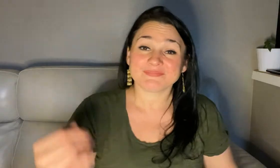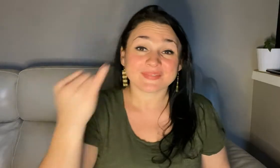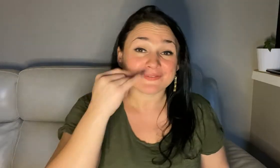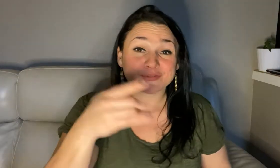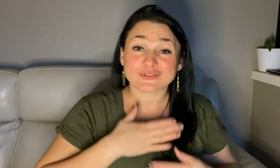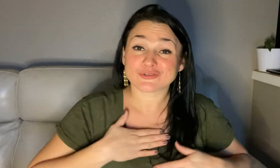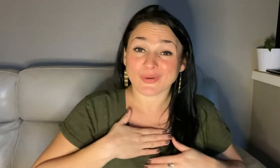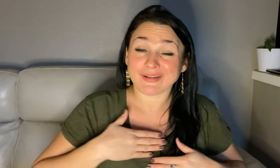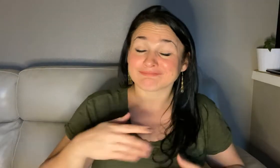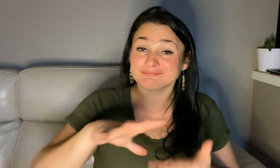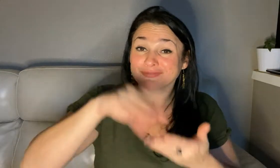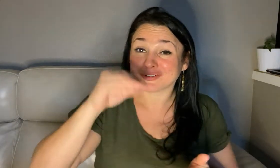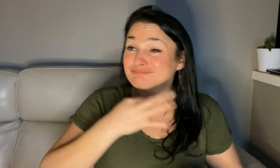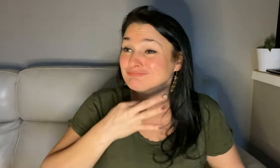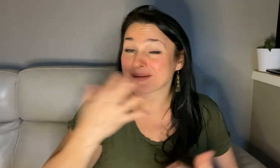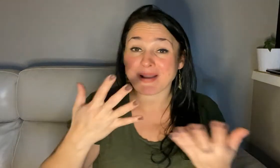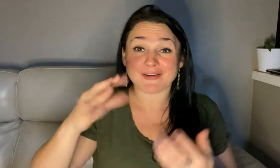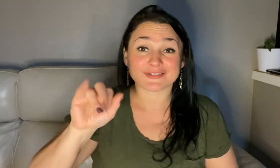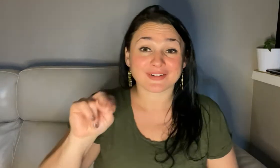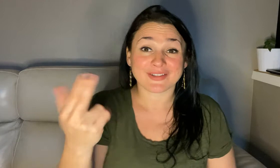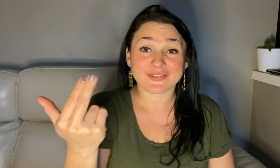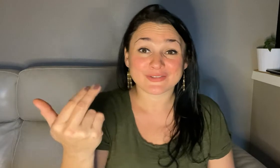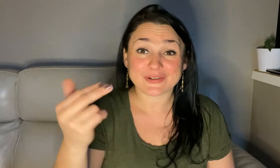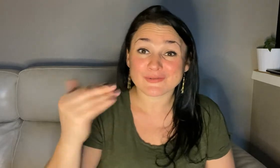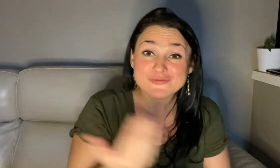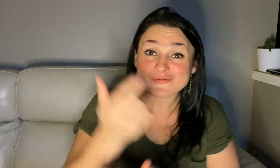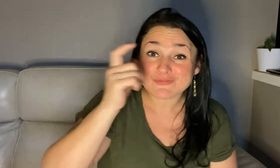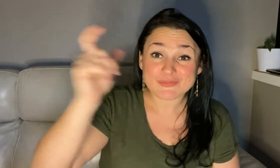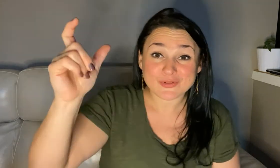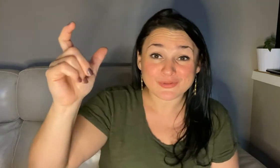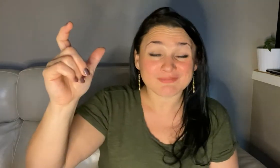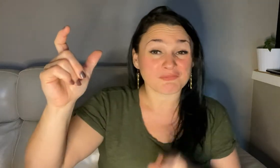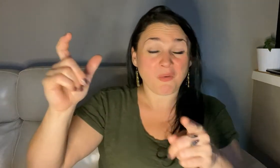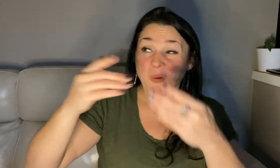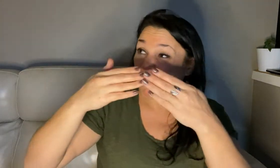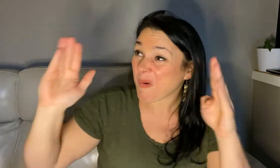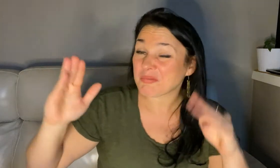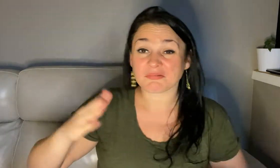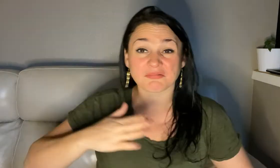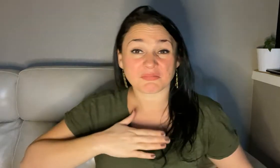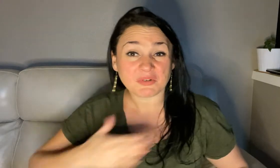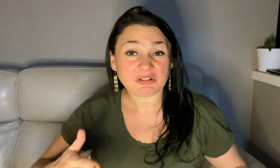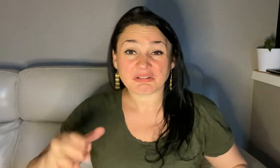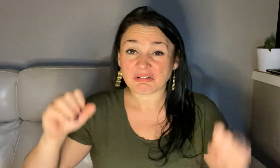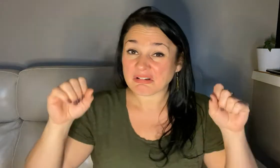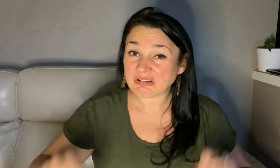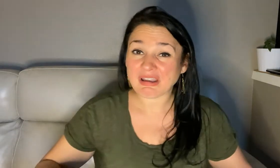So if you enjoyed learning, you're curious about this January 13th new moon and you're open-minded and